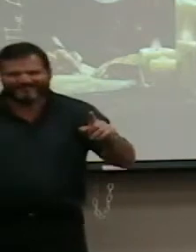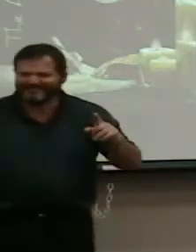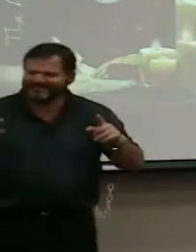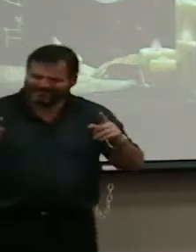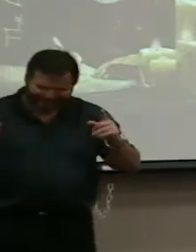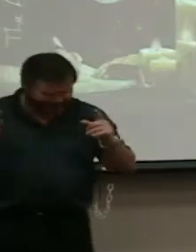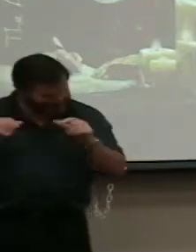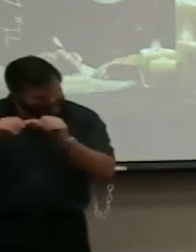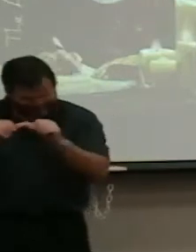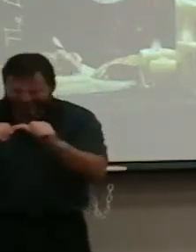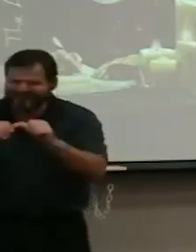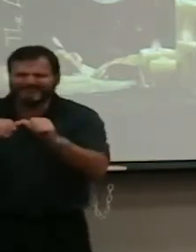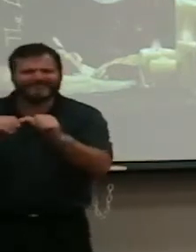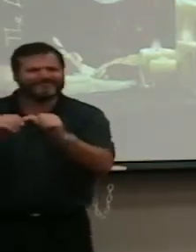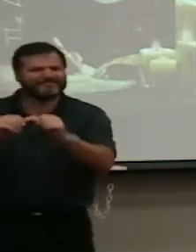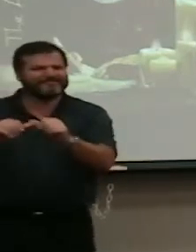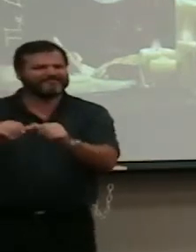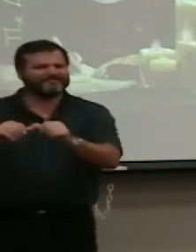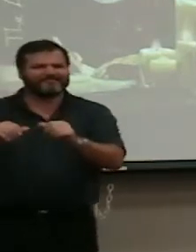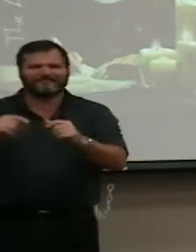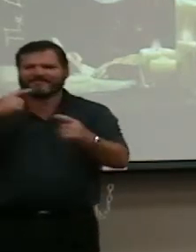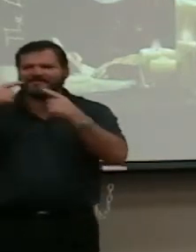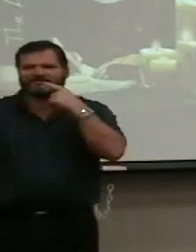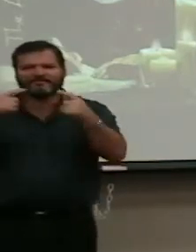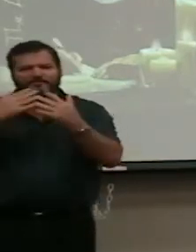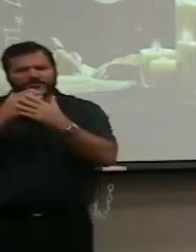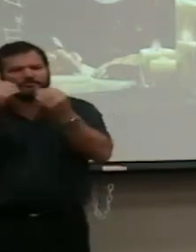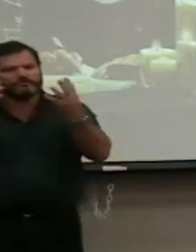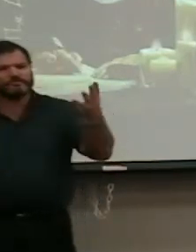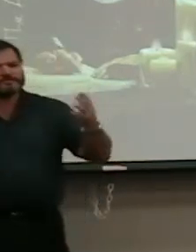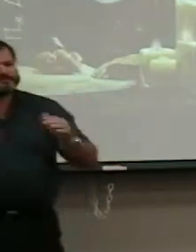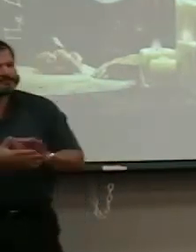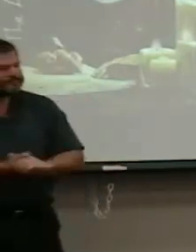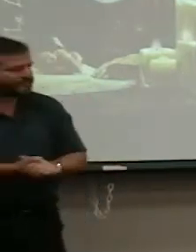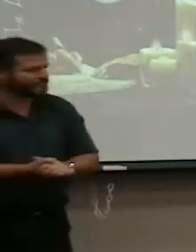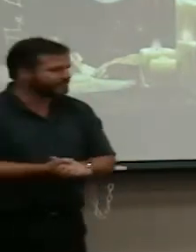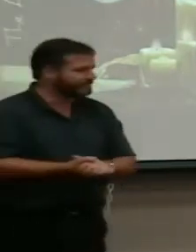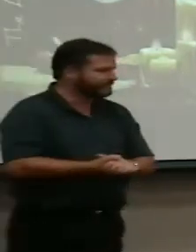But he continued to persevere. continued to tell good news.